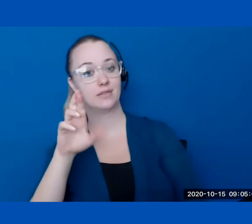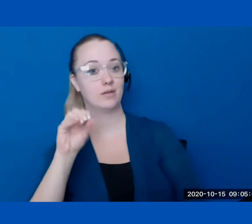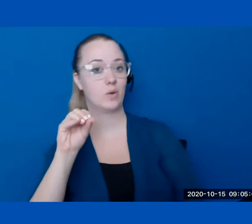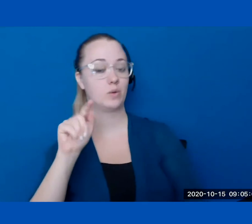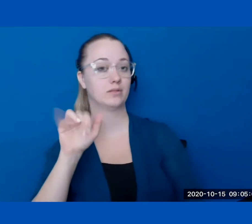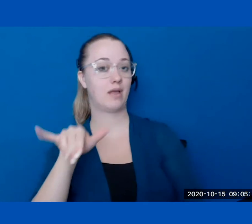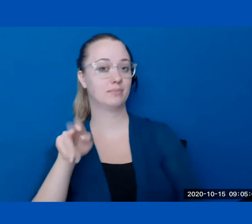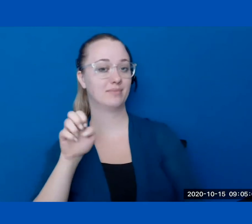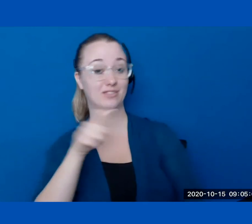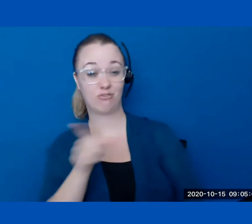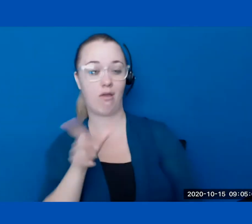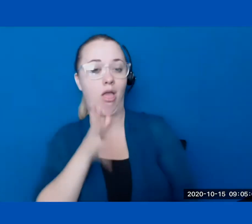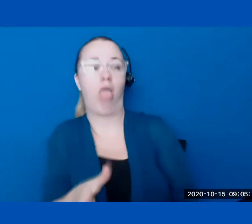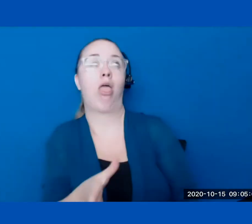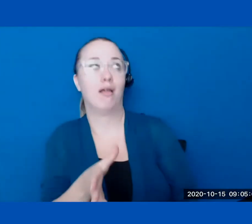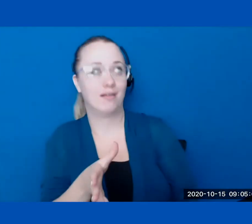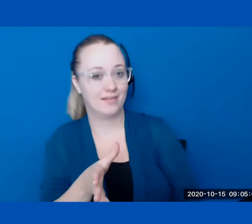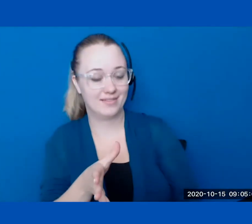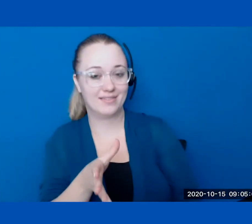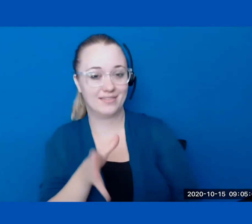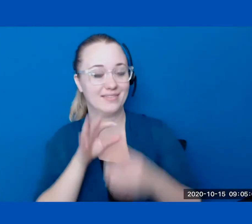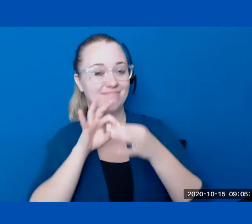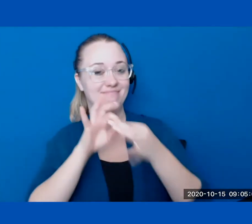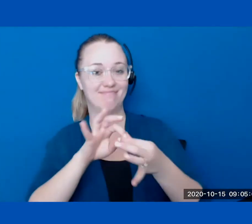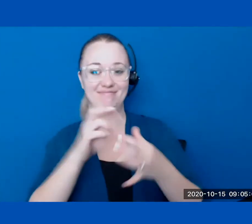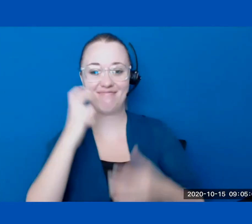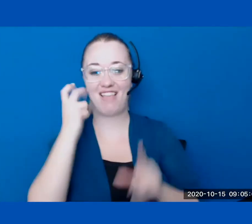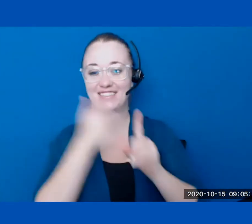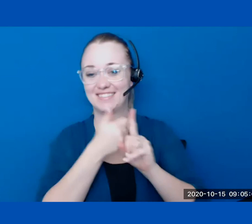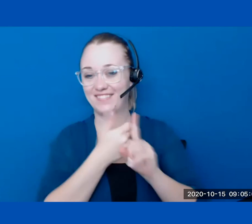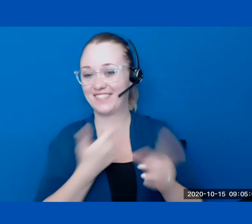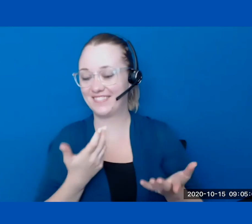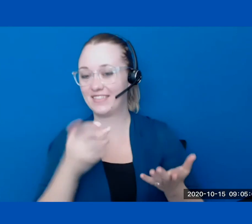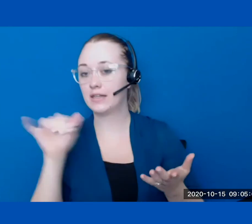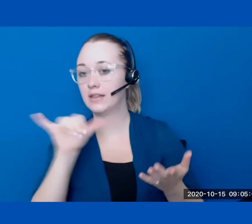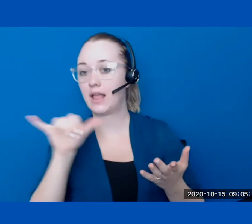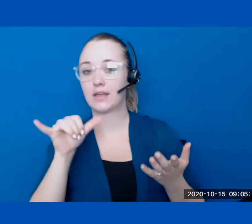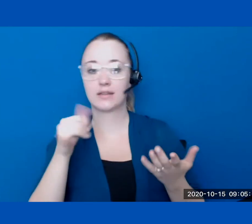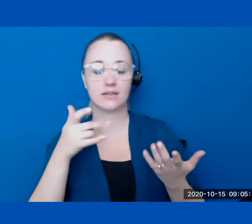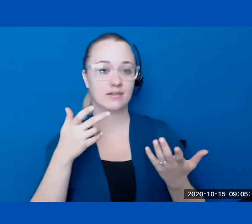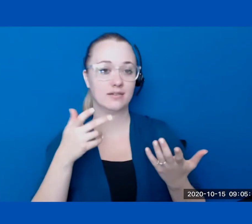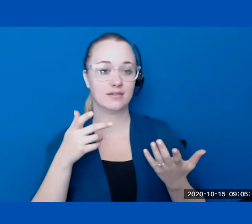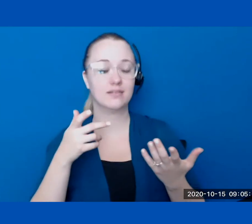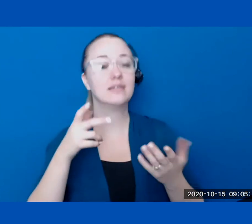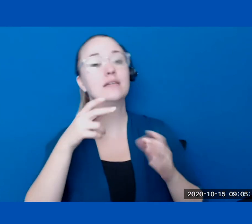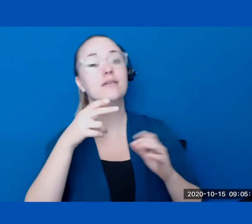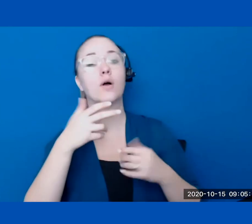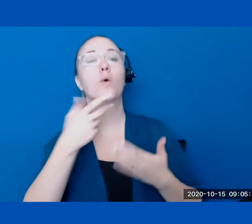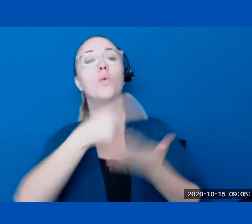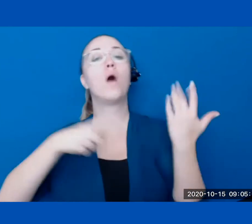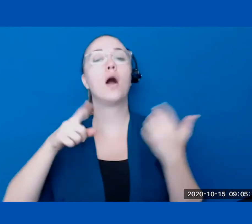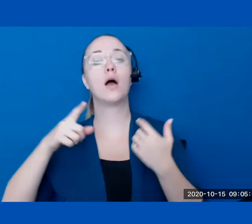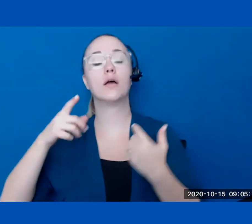despise the most about being blind? Like the stereotypes that non-blind people throw around at